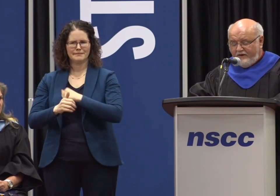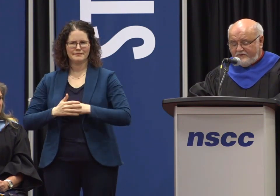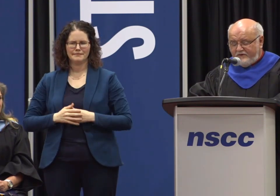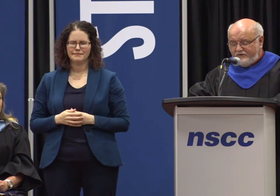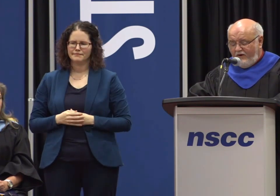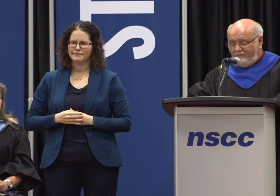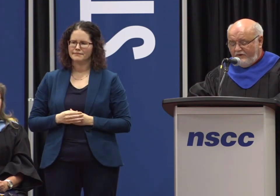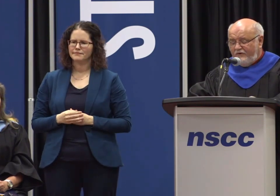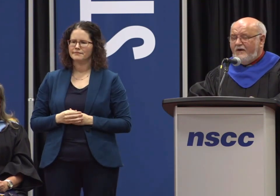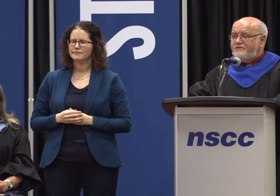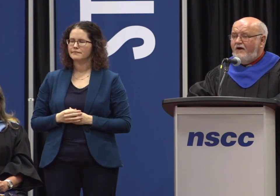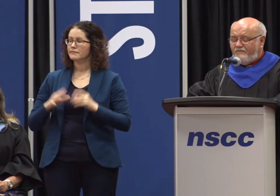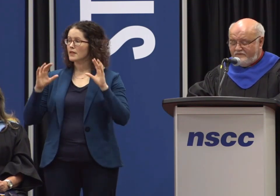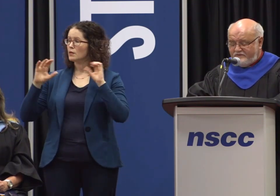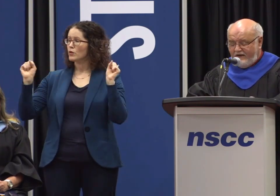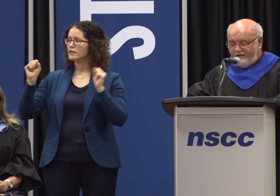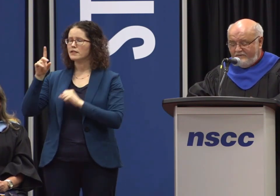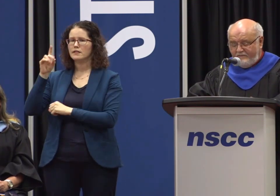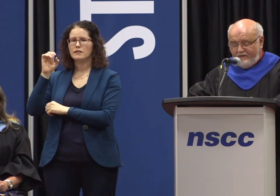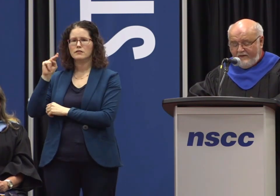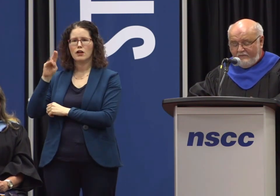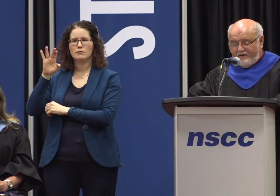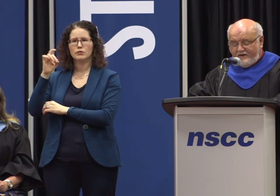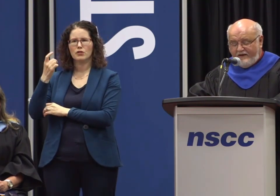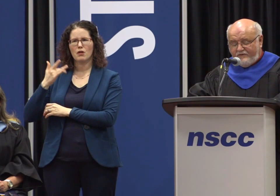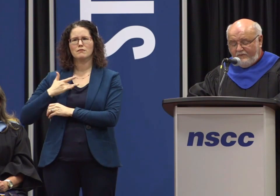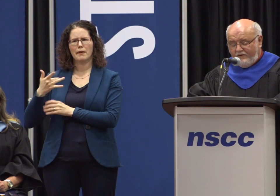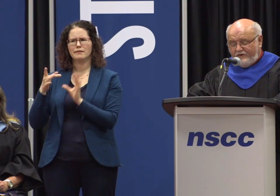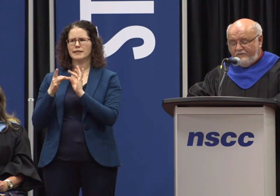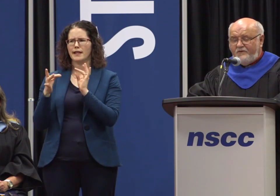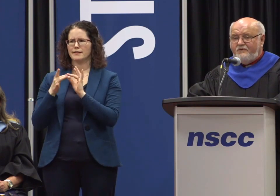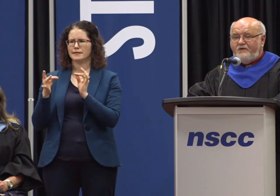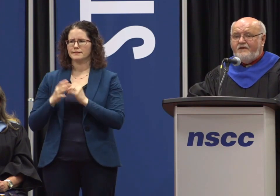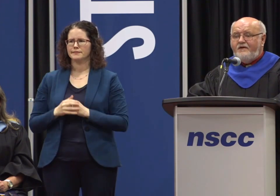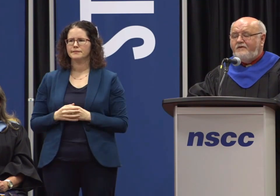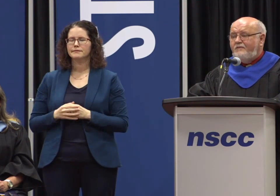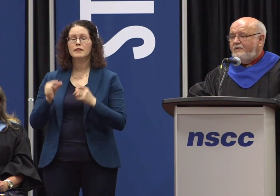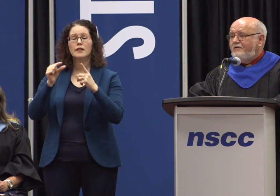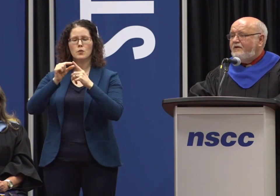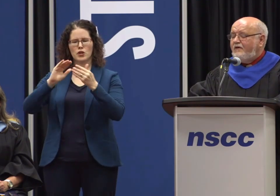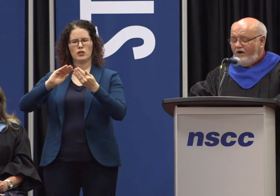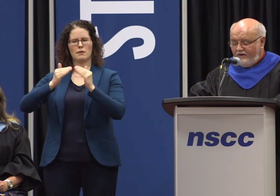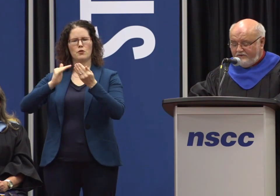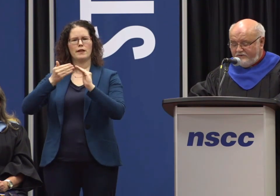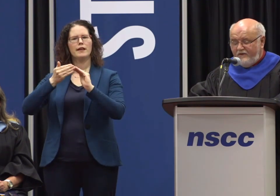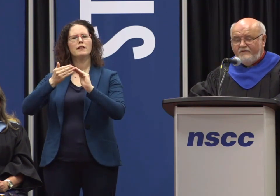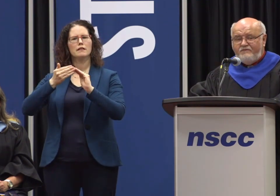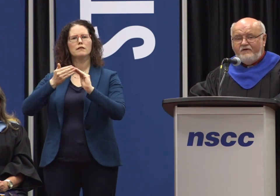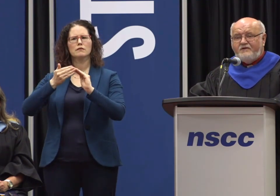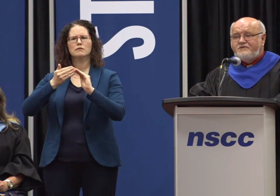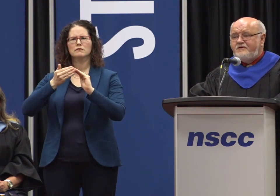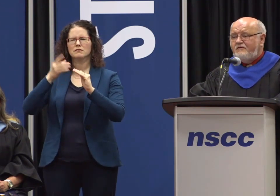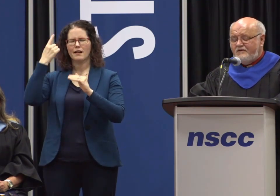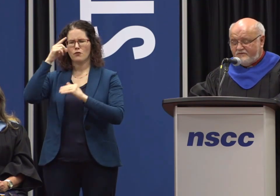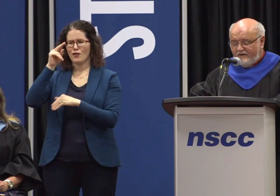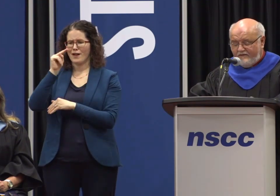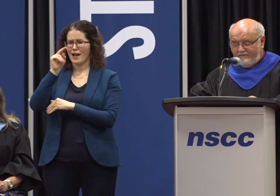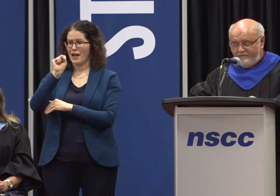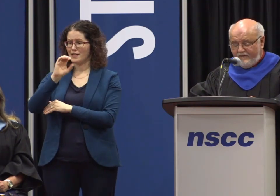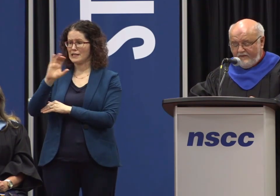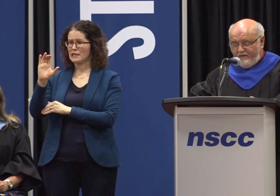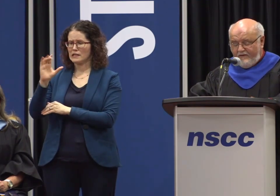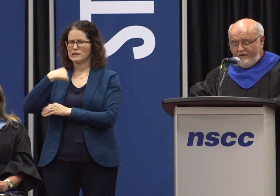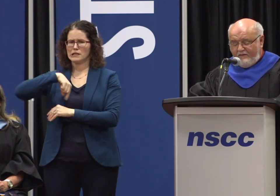As our president, Don Bureau, has often said, we take the word community and community college very